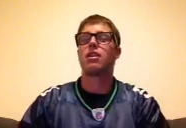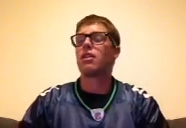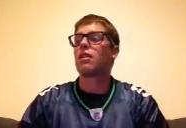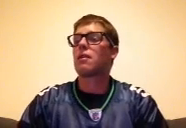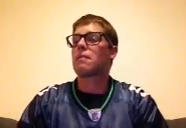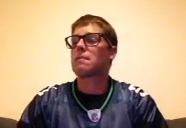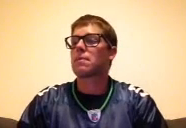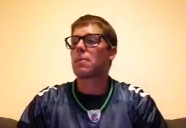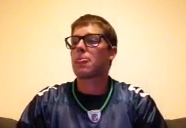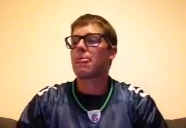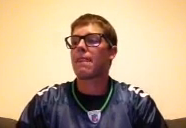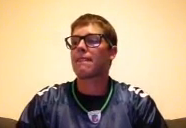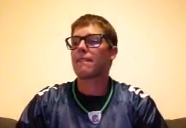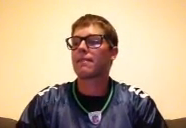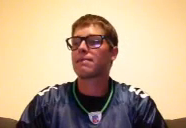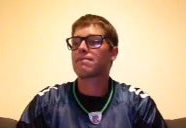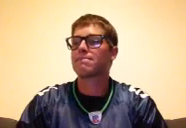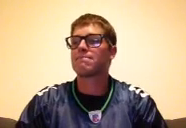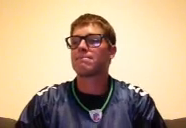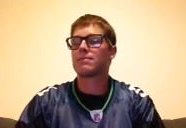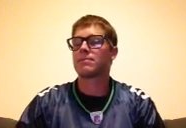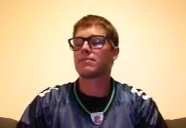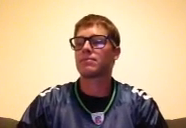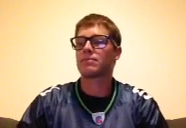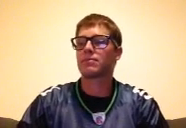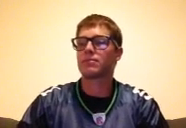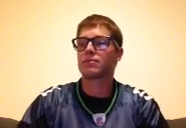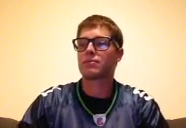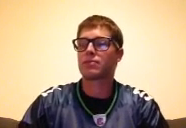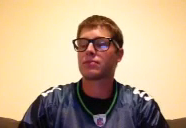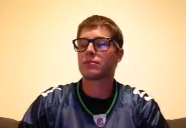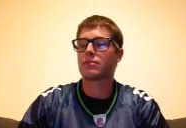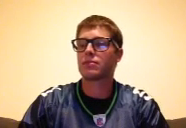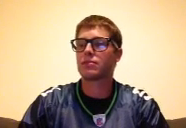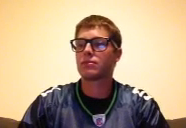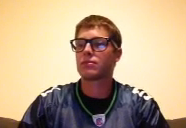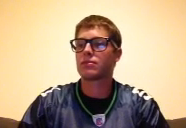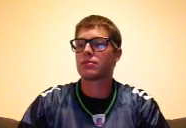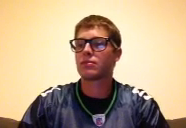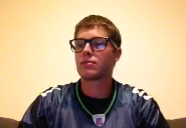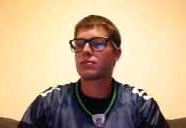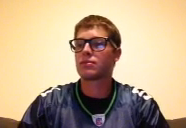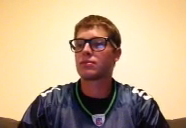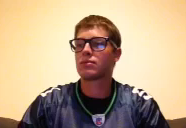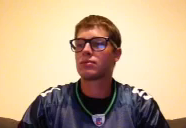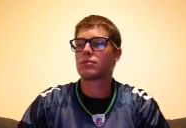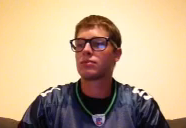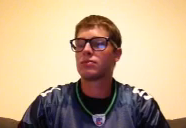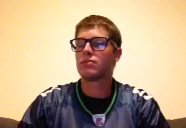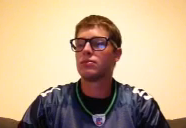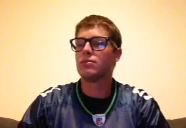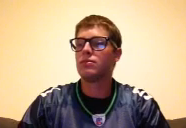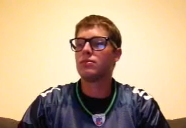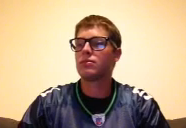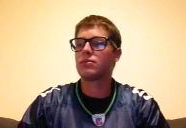said touchdown, Golden Tate on the replay. Obviously takes his arm off whatever part of the ball he may or may not have had,